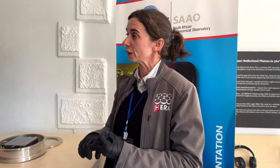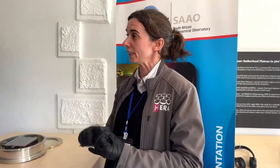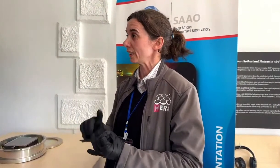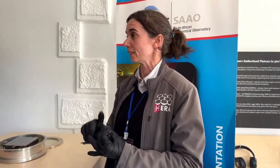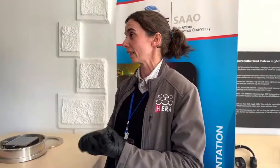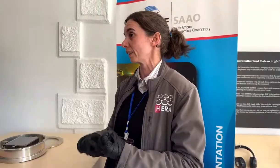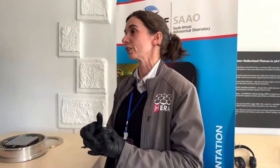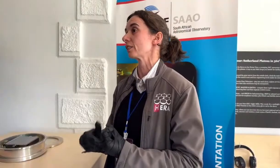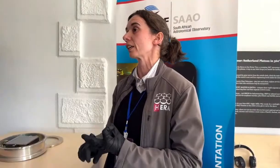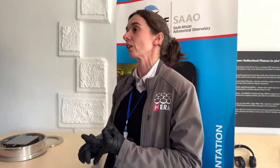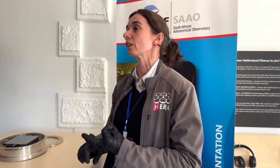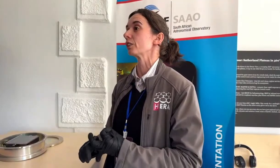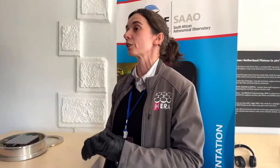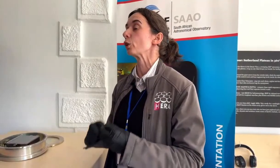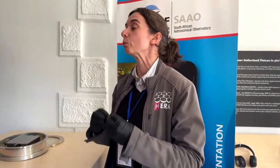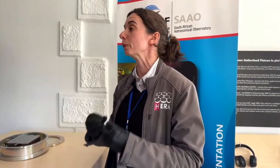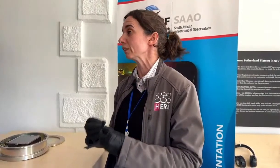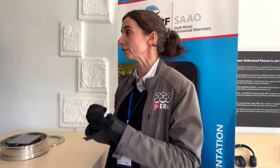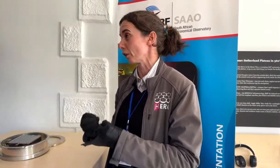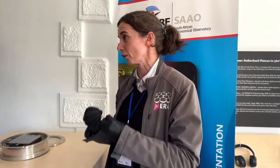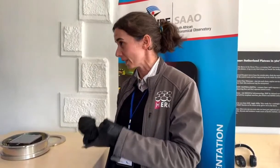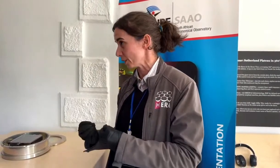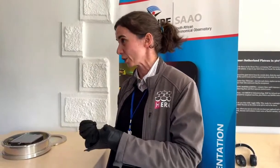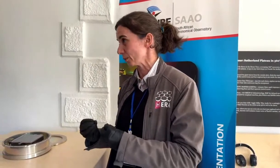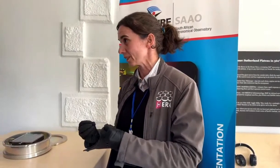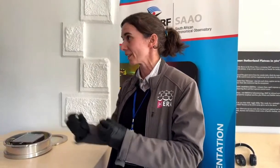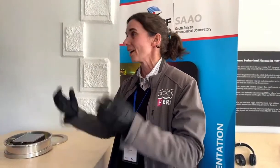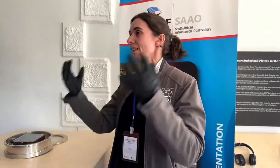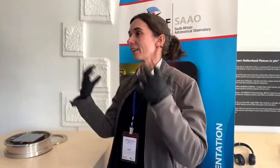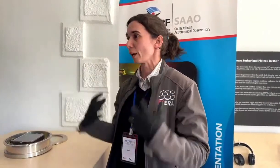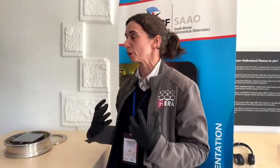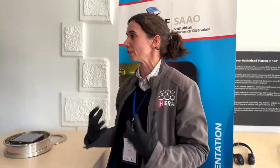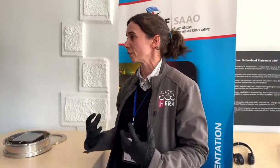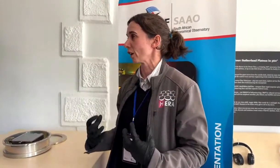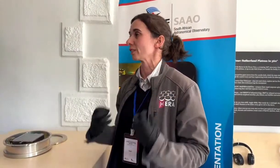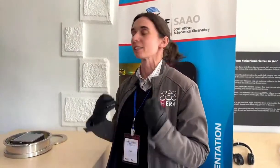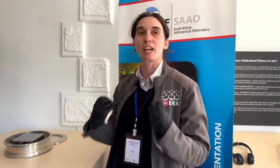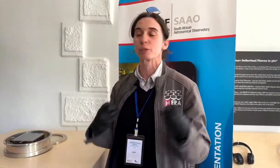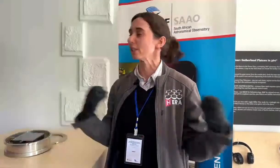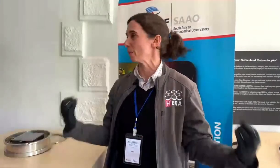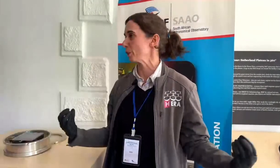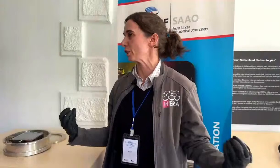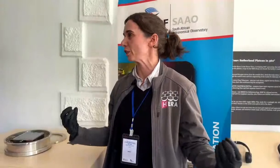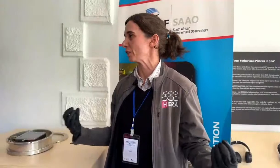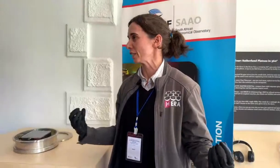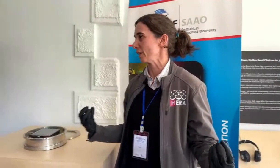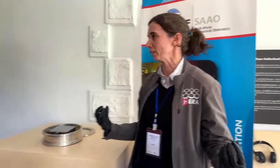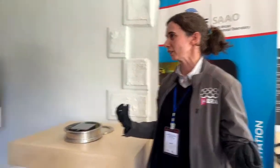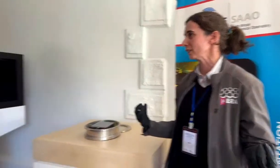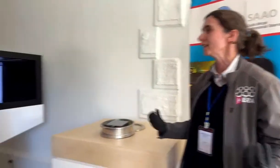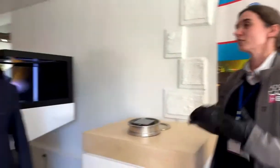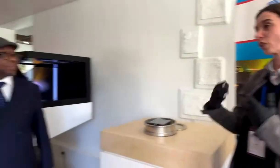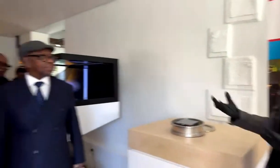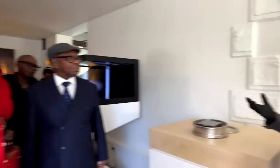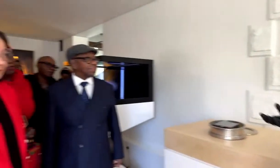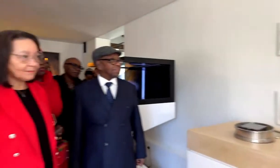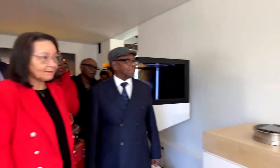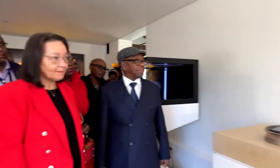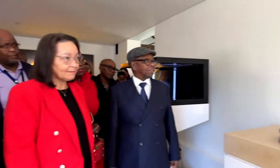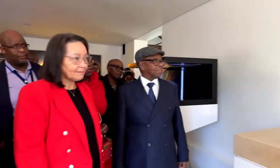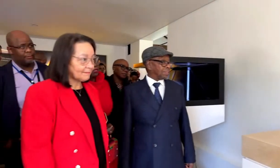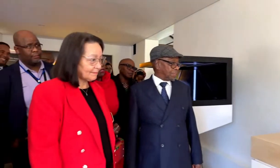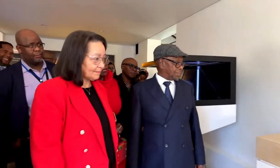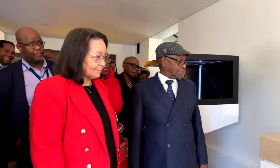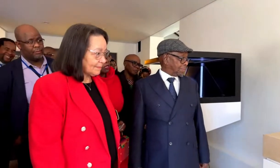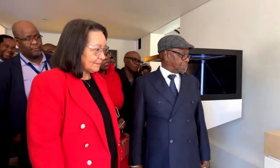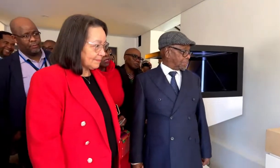have engineers, technicians, technologists who build those instruments that capture the stars and capture the images you see around you. So I work in